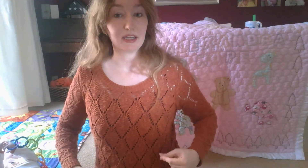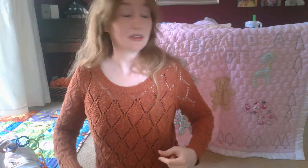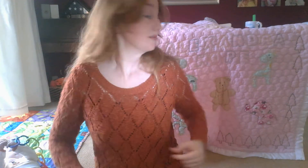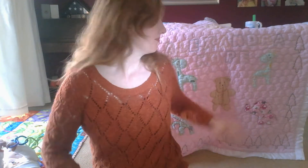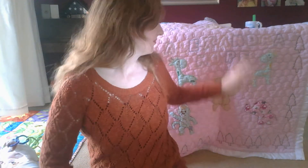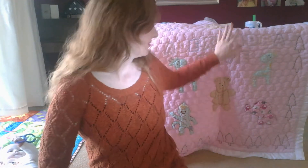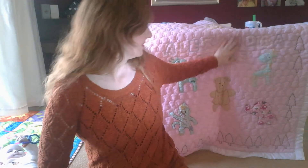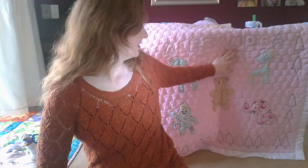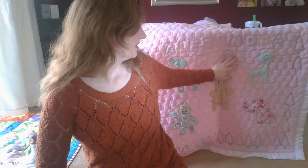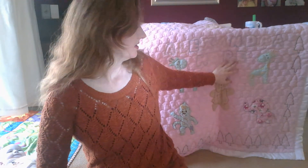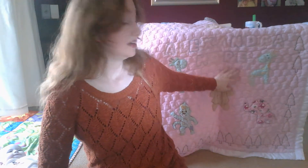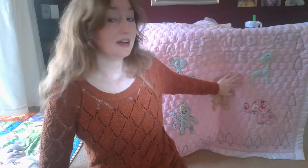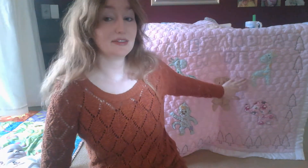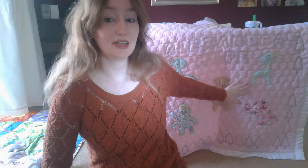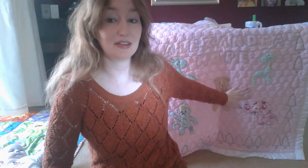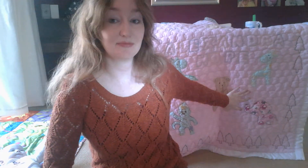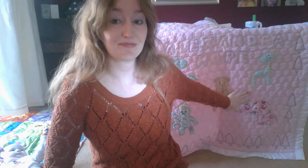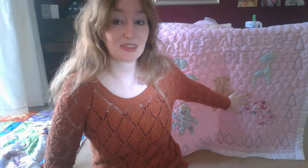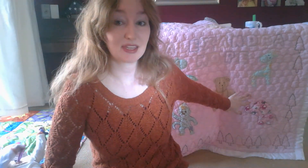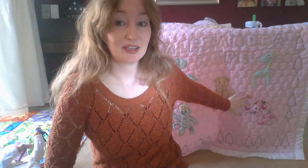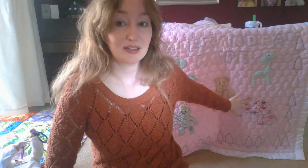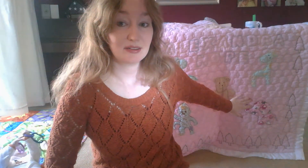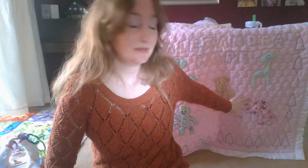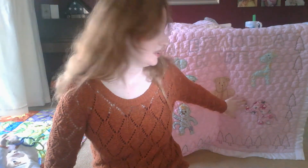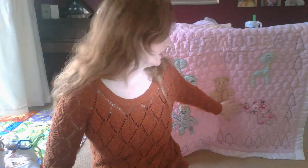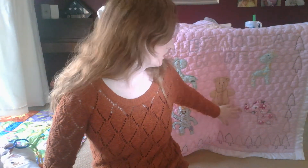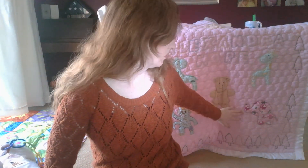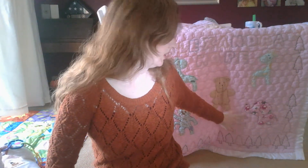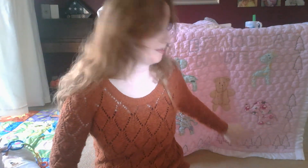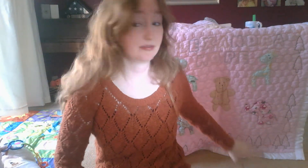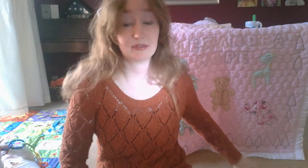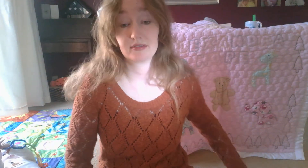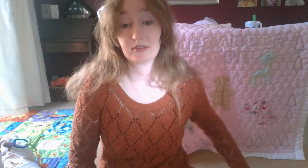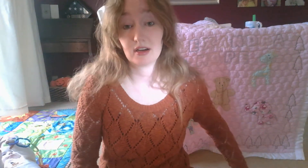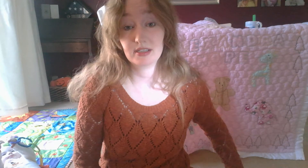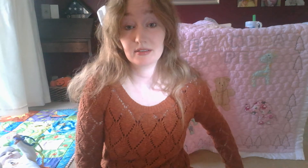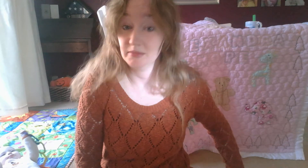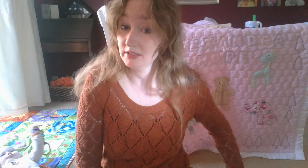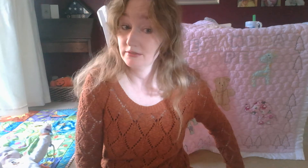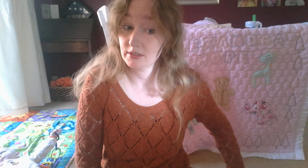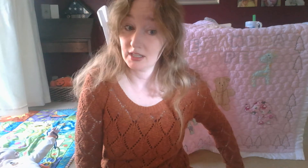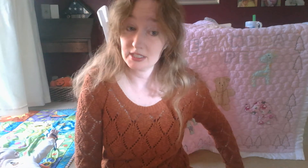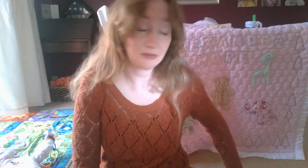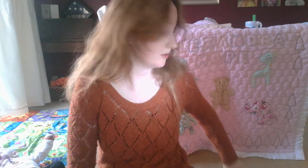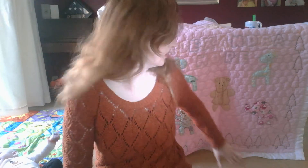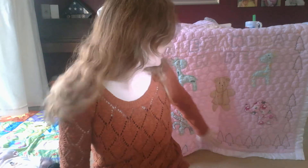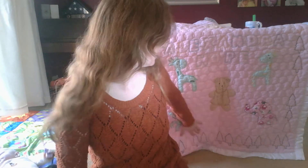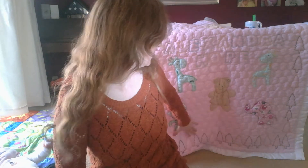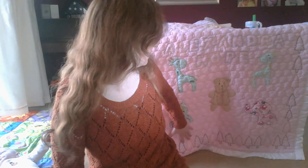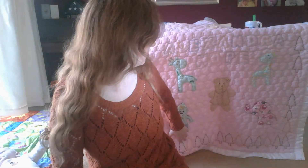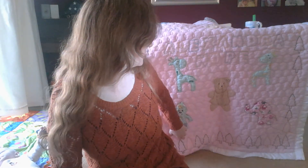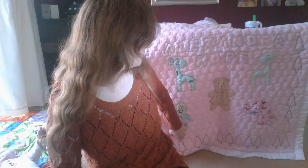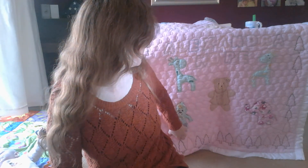blanket that my sweet relative Connie made for Alex before she was